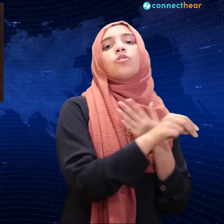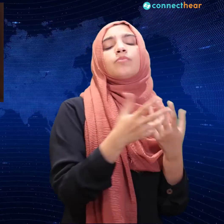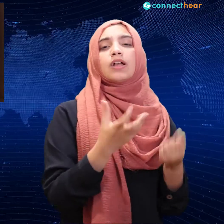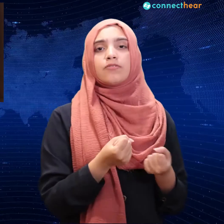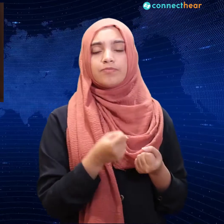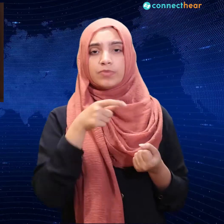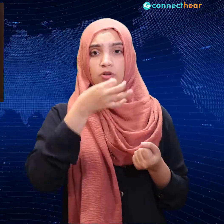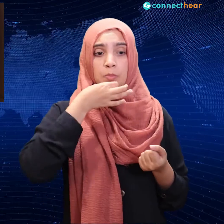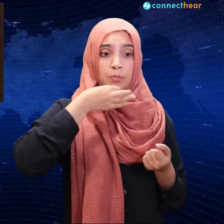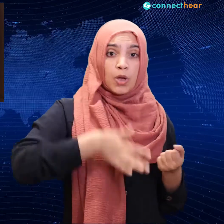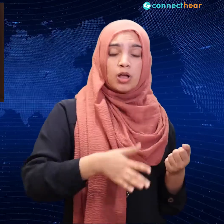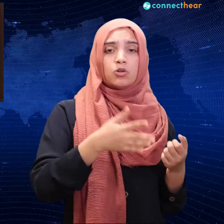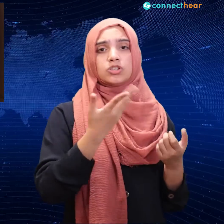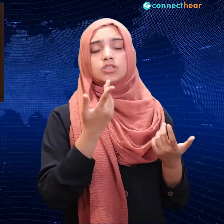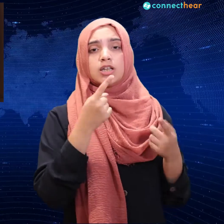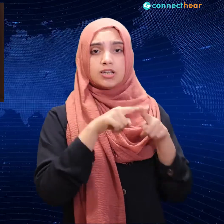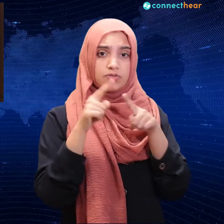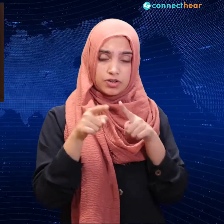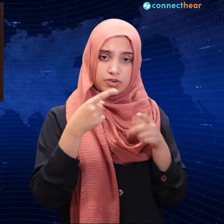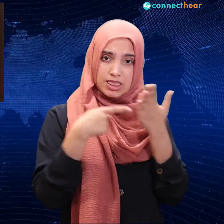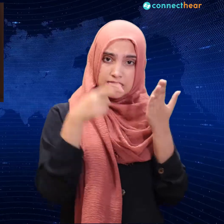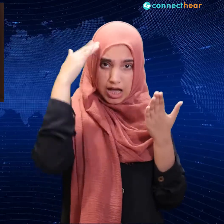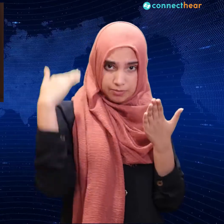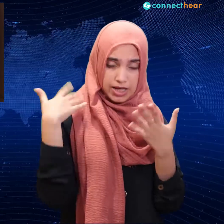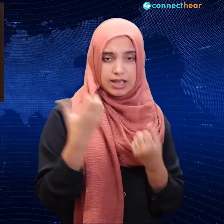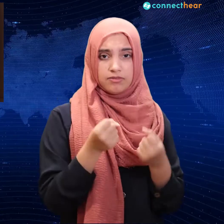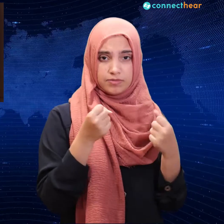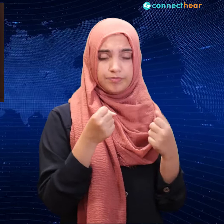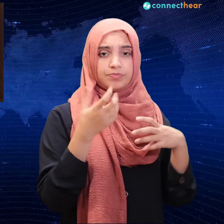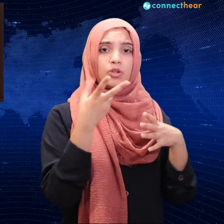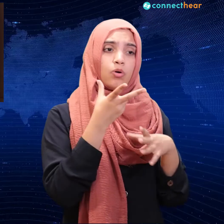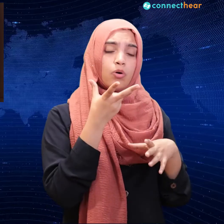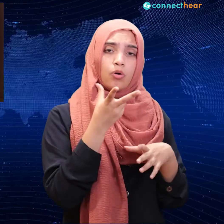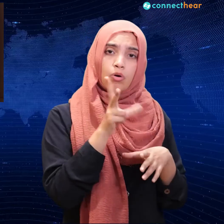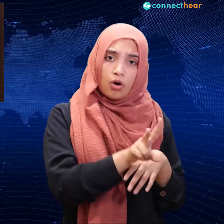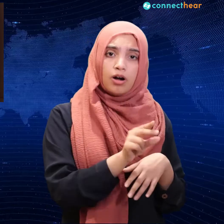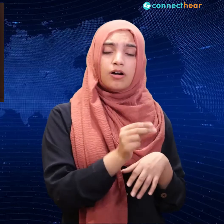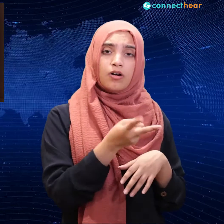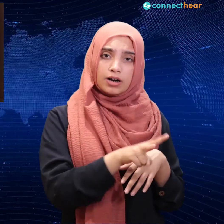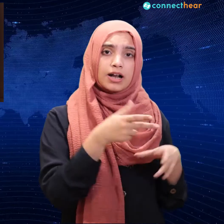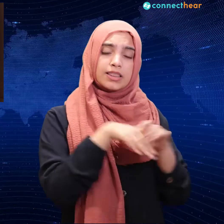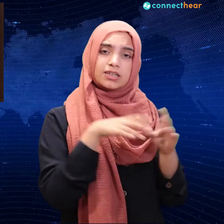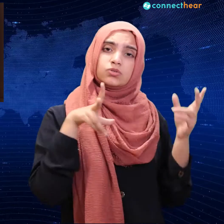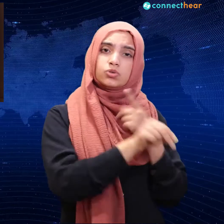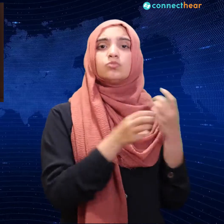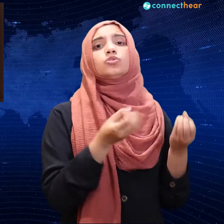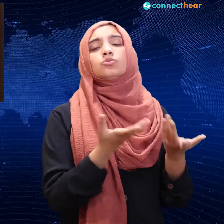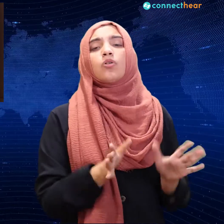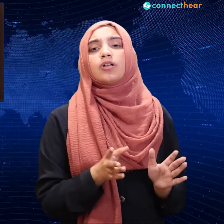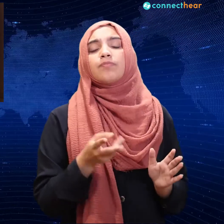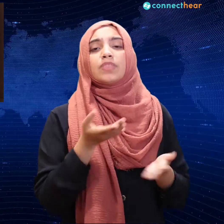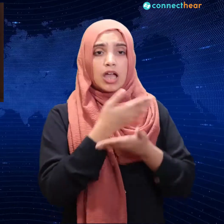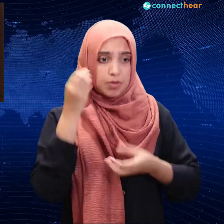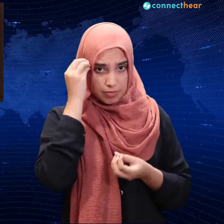conducted a series of attacks. Recently, there was an attack on the Chinese, a terrorist attack. We know it was through Pakistani Taliban who were